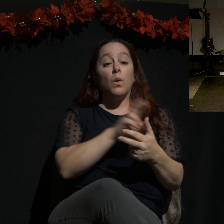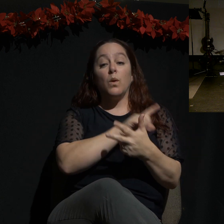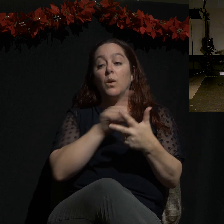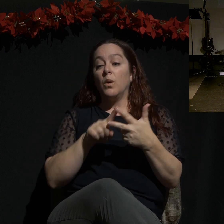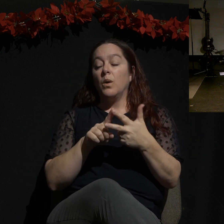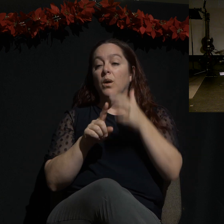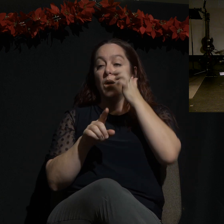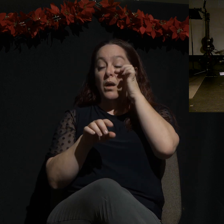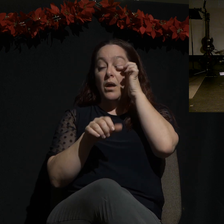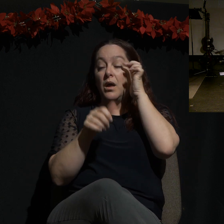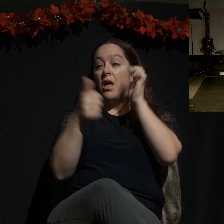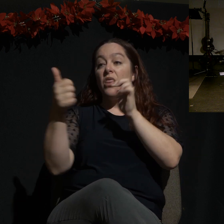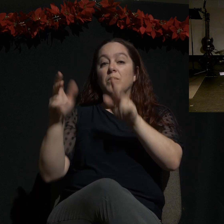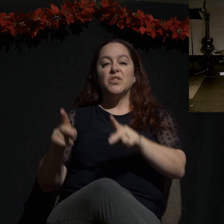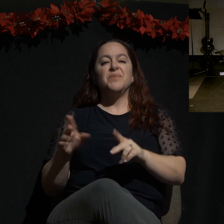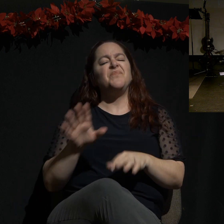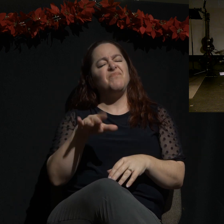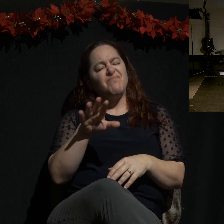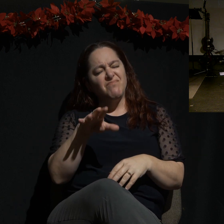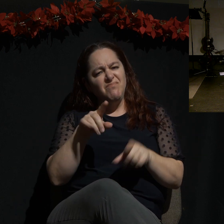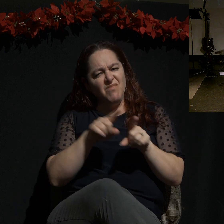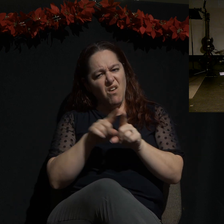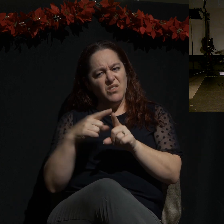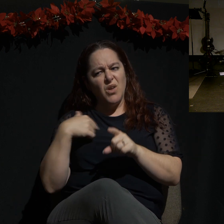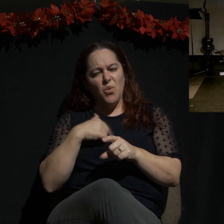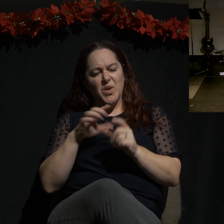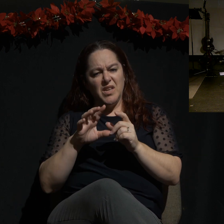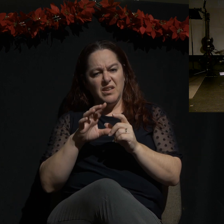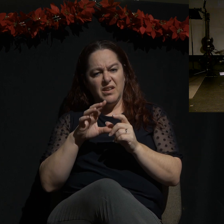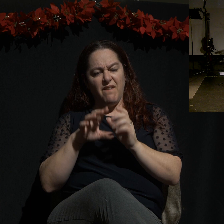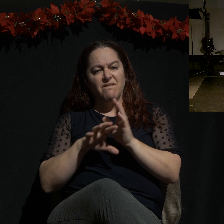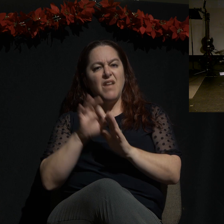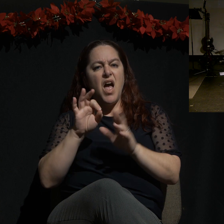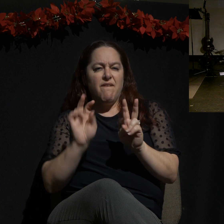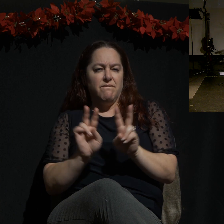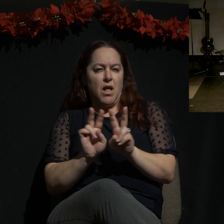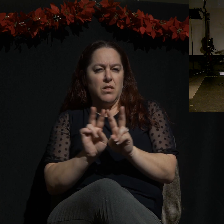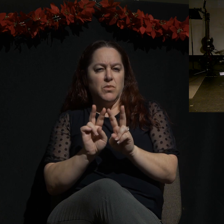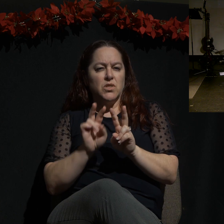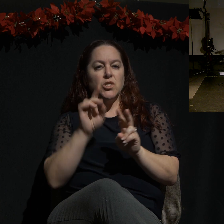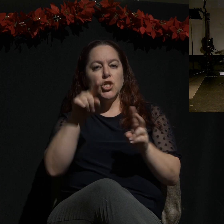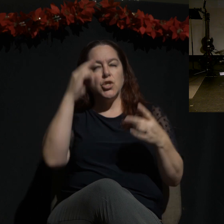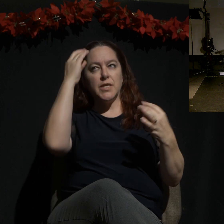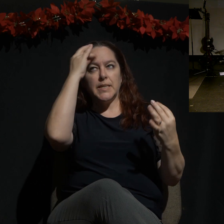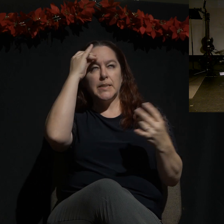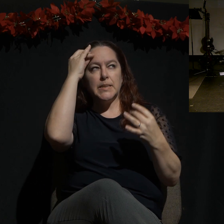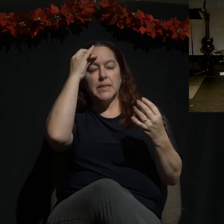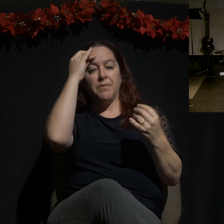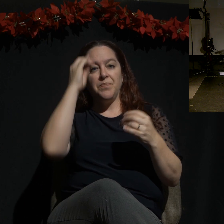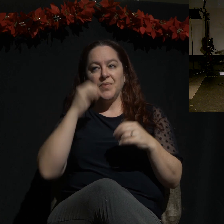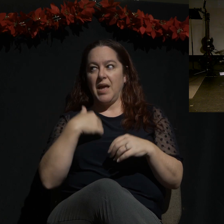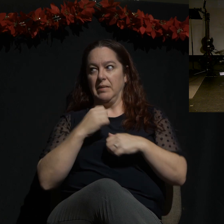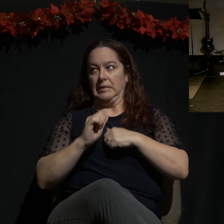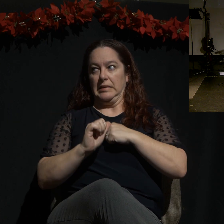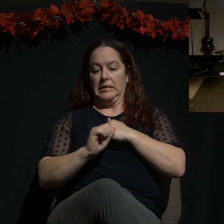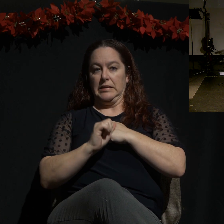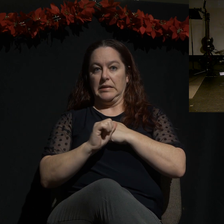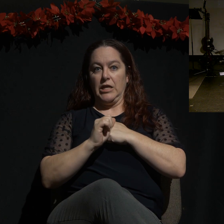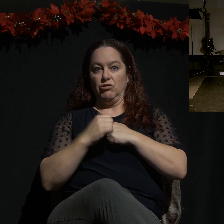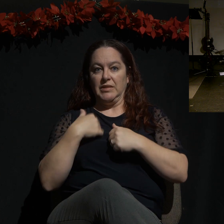might, here's the other thing about what we find valuable. As you process this, and here's the danger of what I'm telling you right